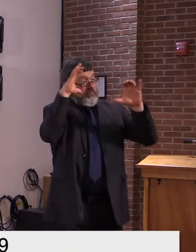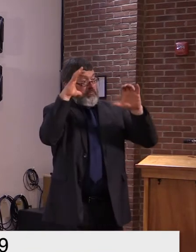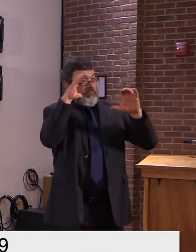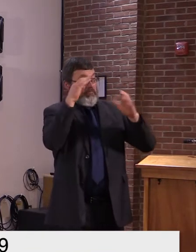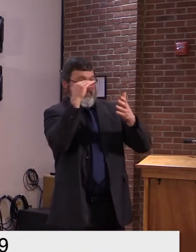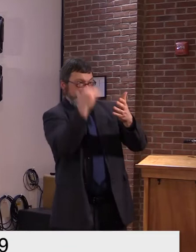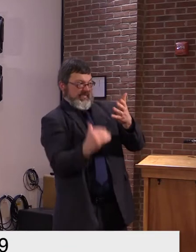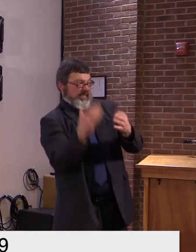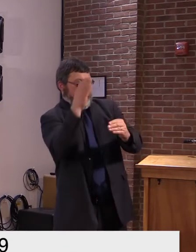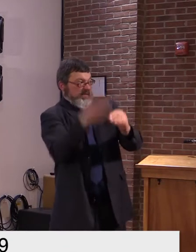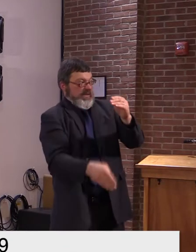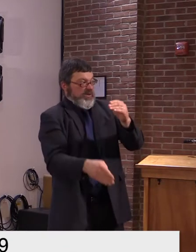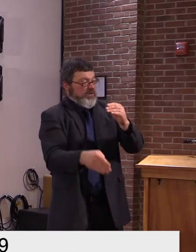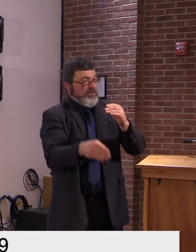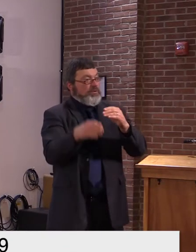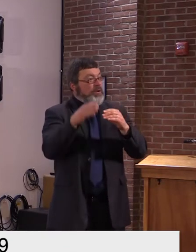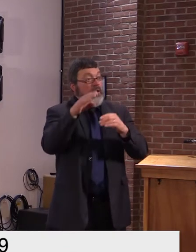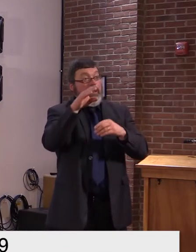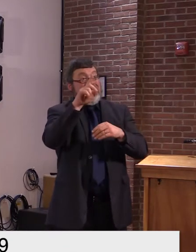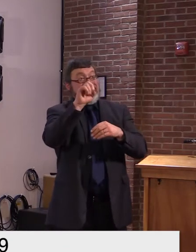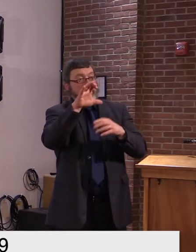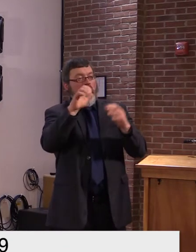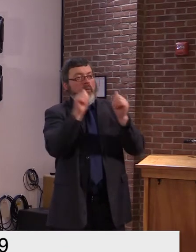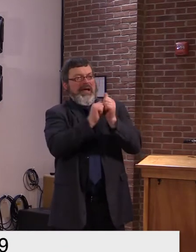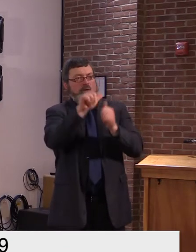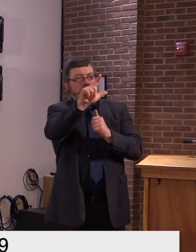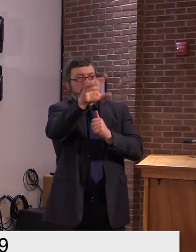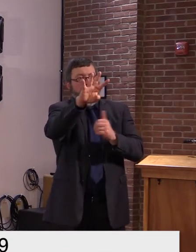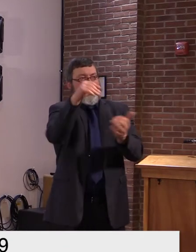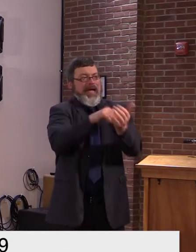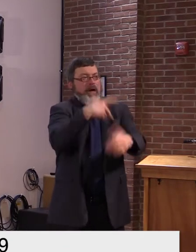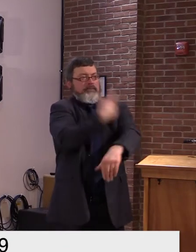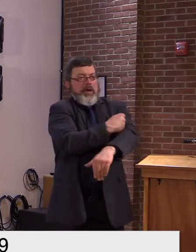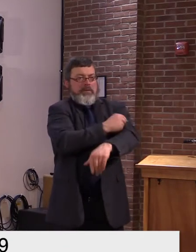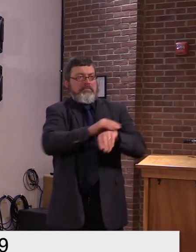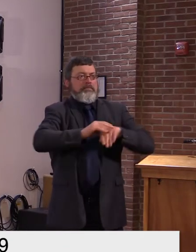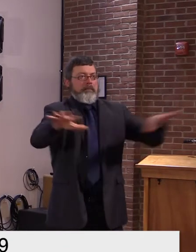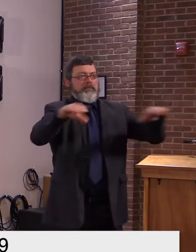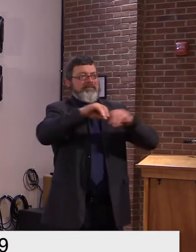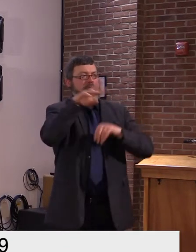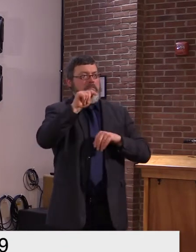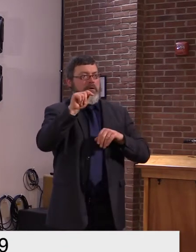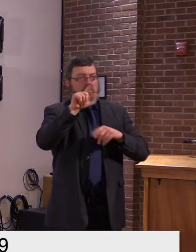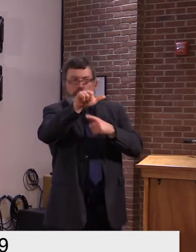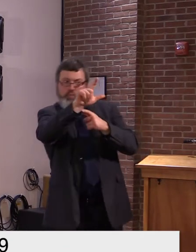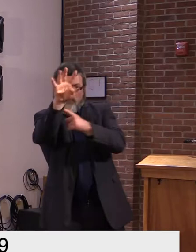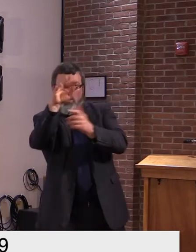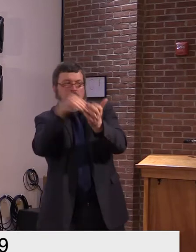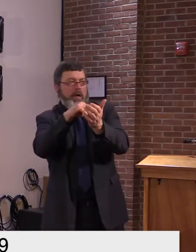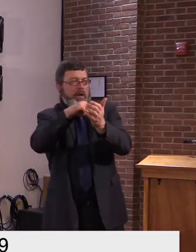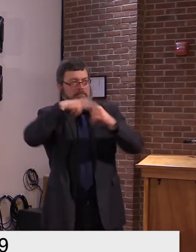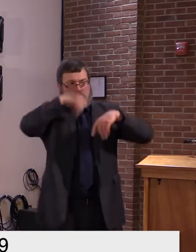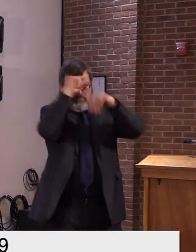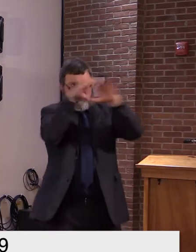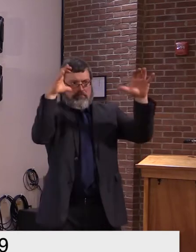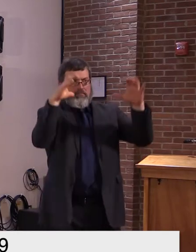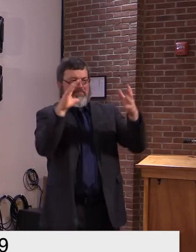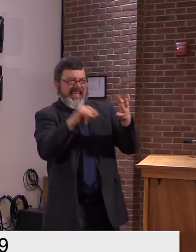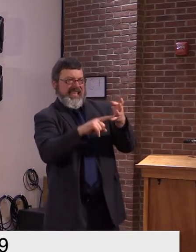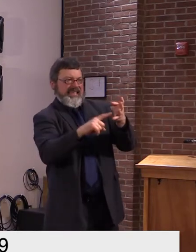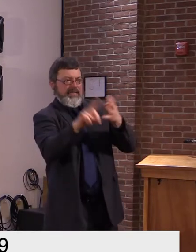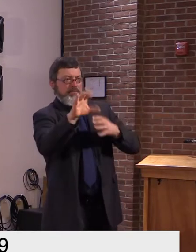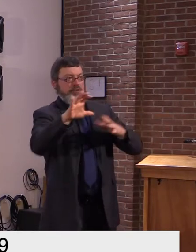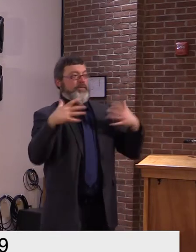Long-term care facilities will have received 3,400 doses of Pfizer over the 2 weeks, and